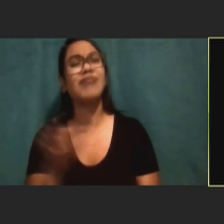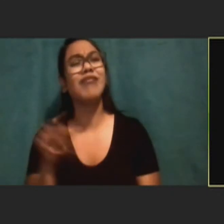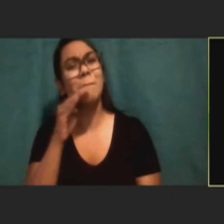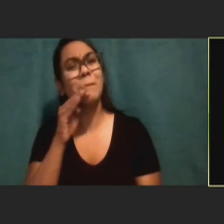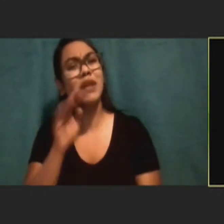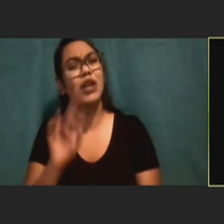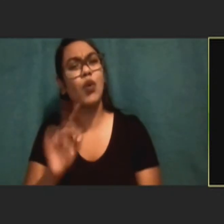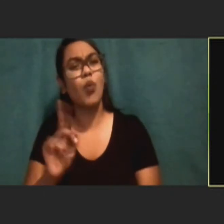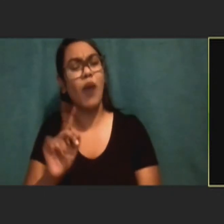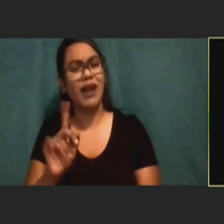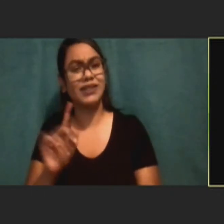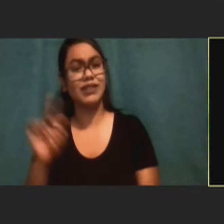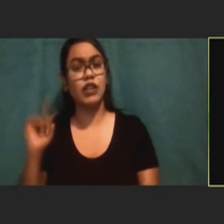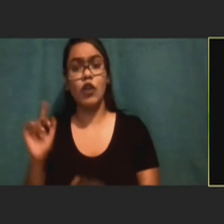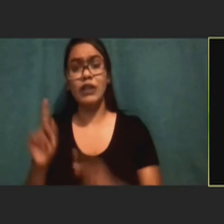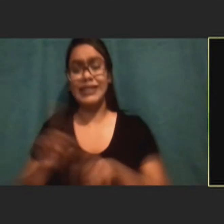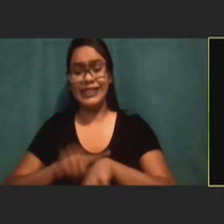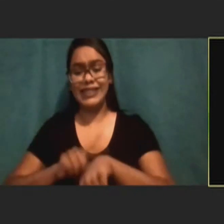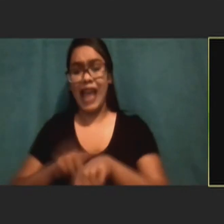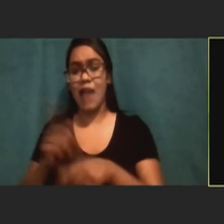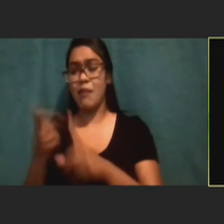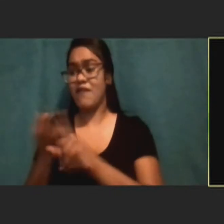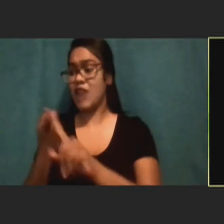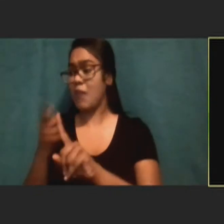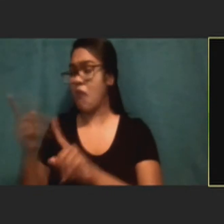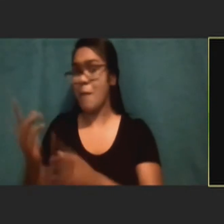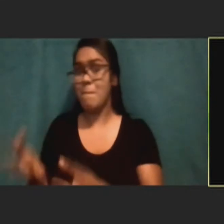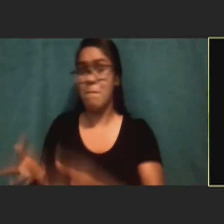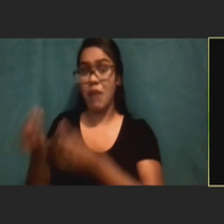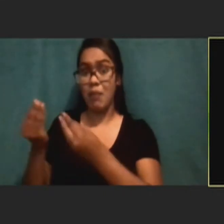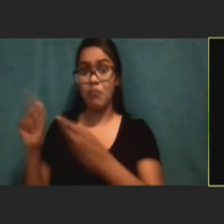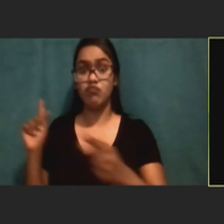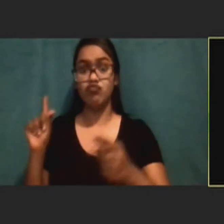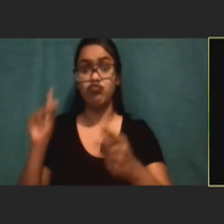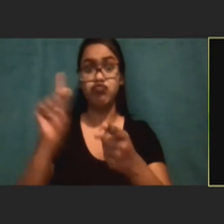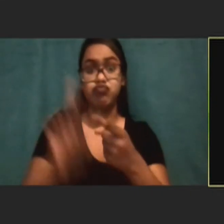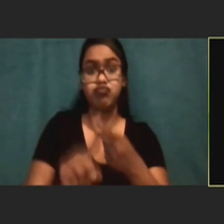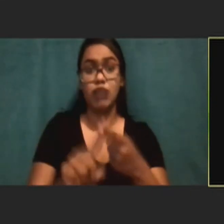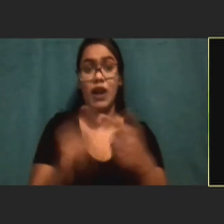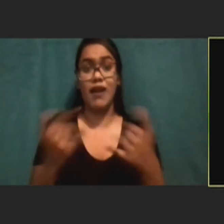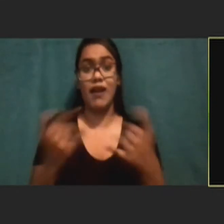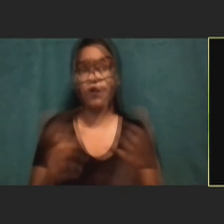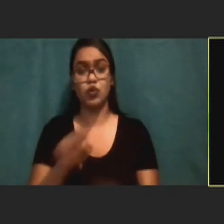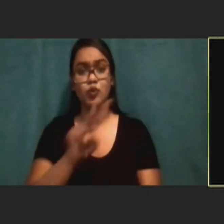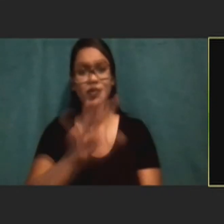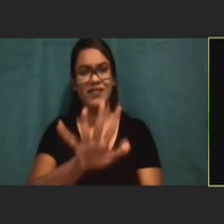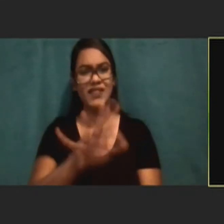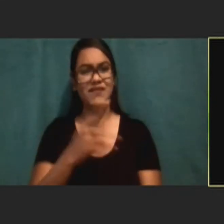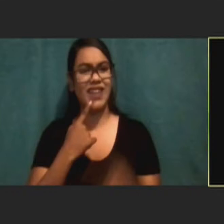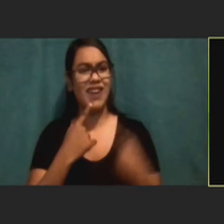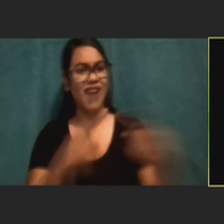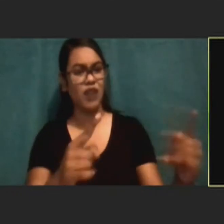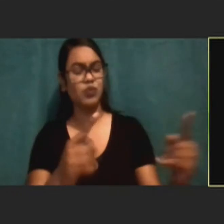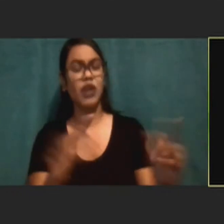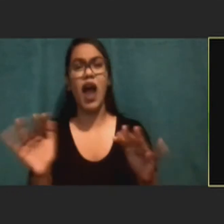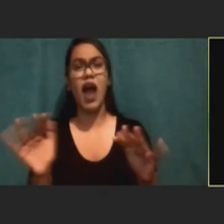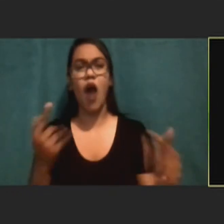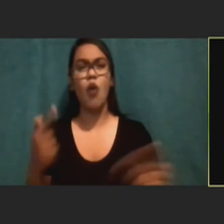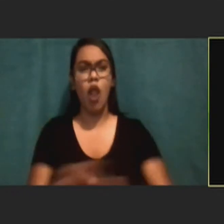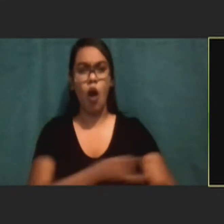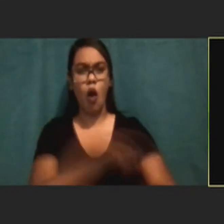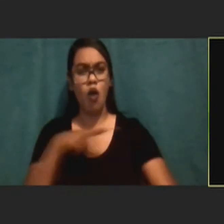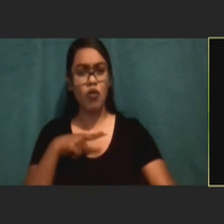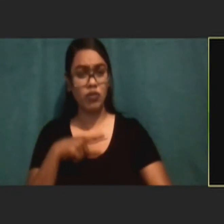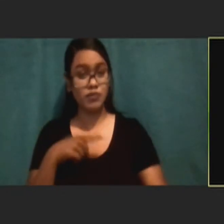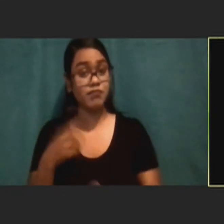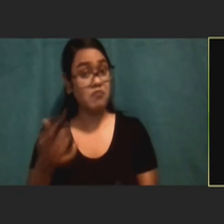announcement of this on the 25th of November? Kawela Maholeko from UFM is asking,